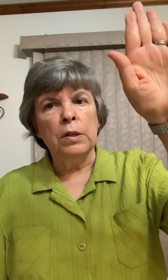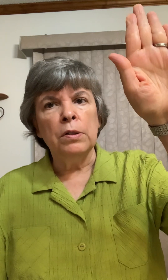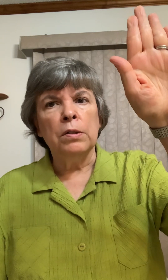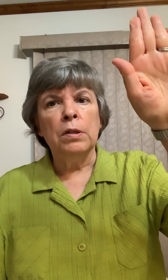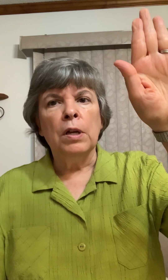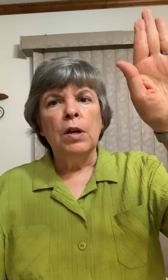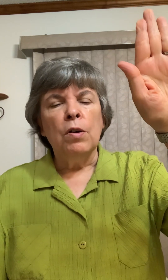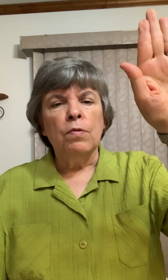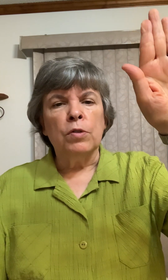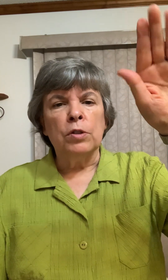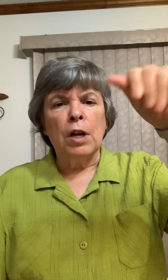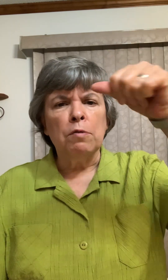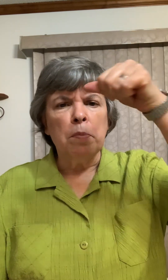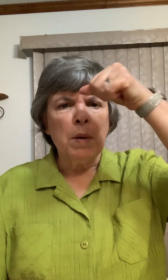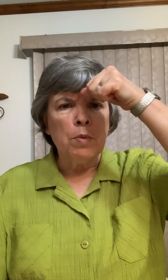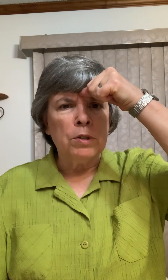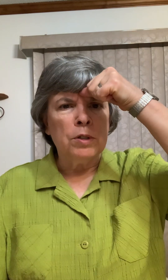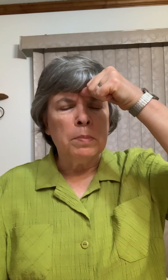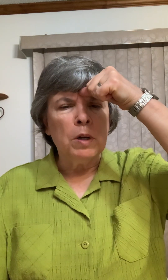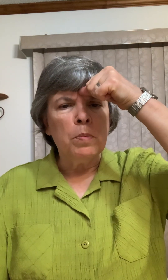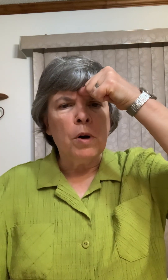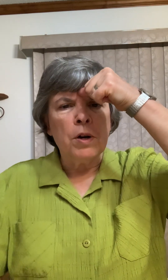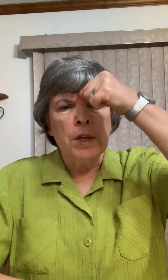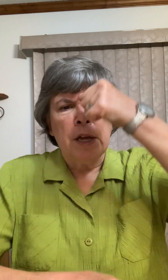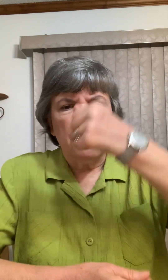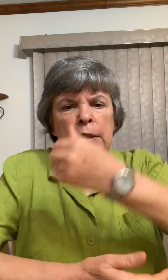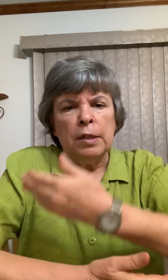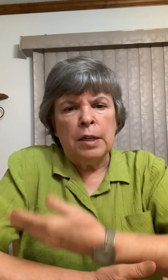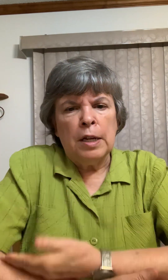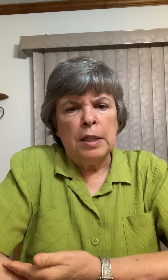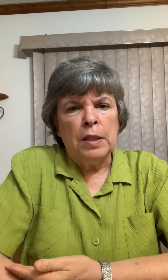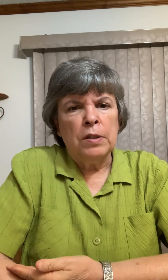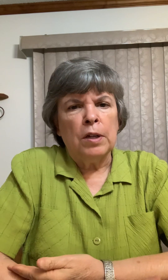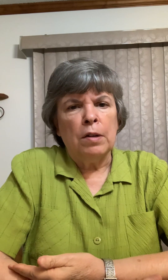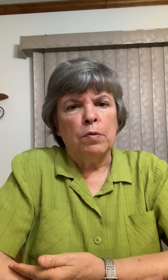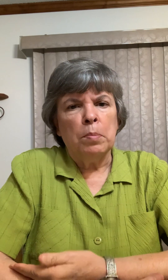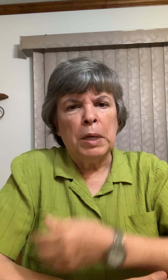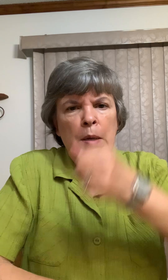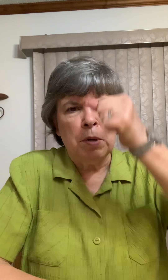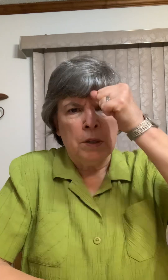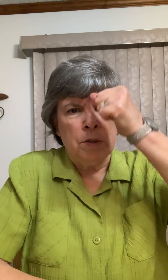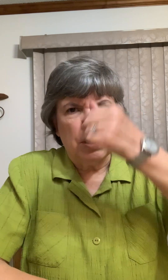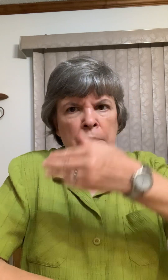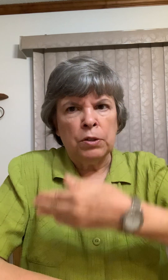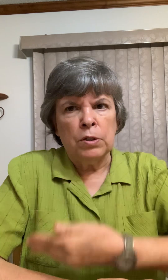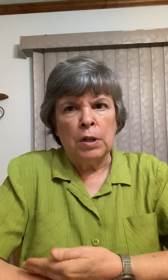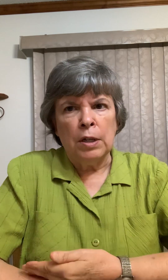his. For son, remember it's the male part of the head, and then the sign for baby, so that's son.